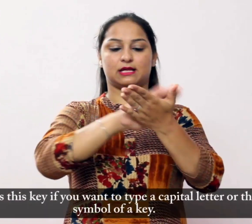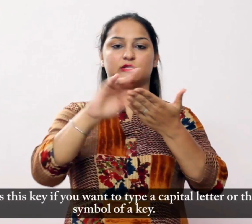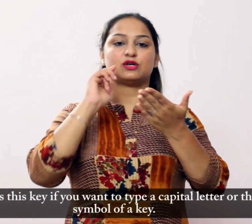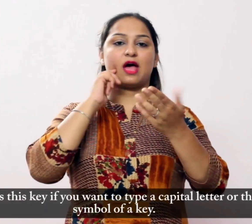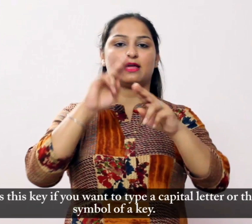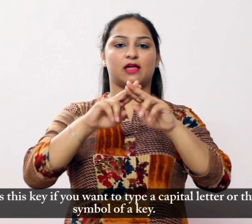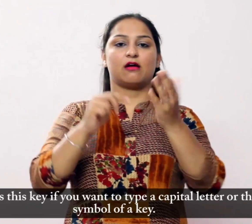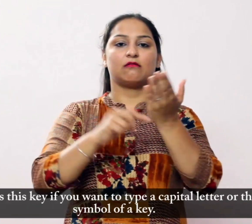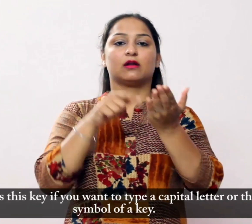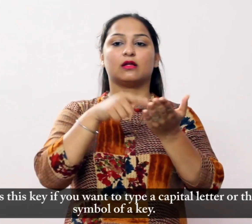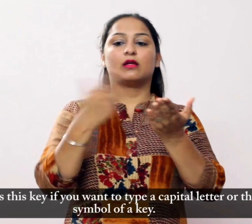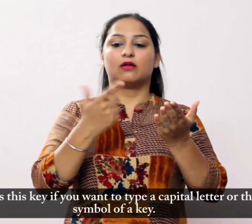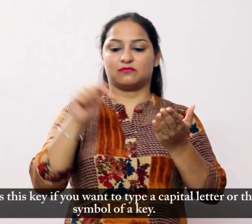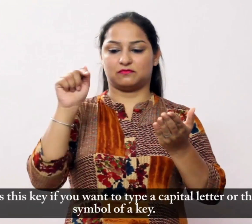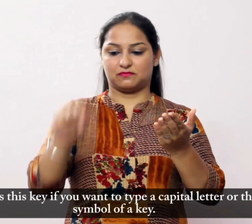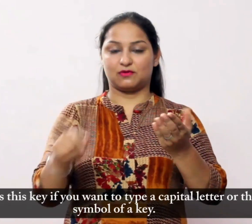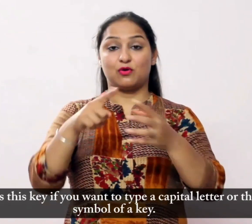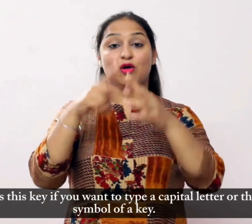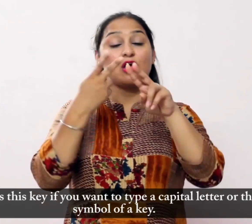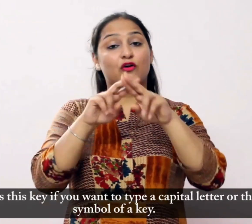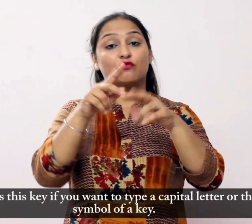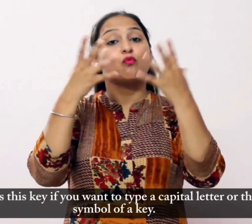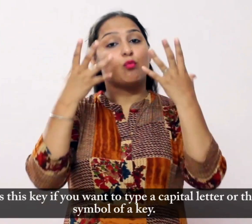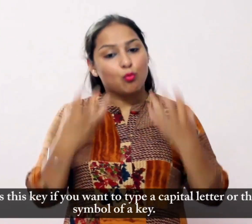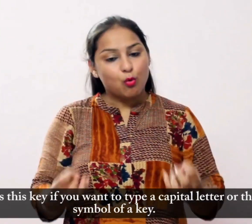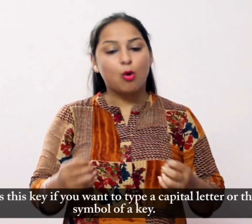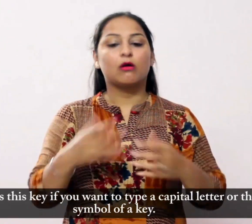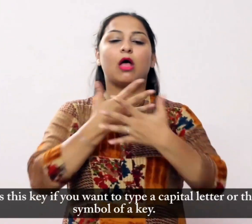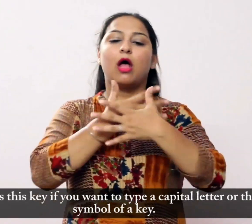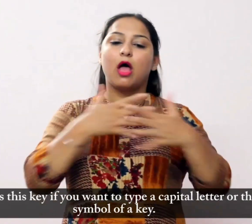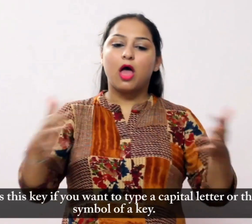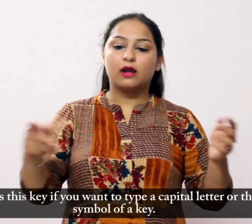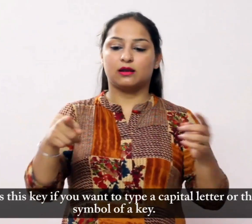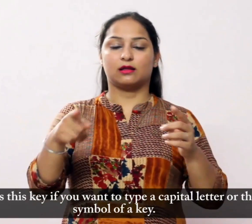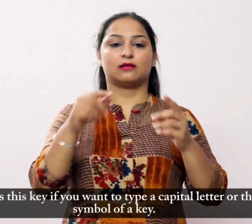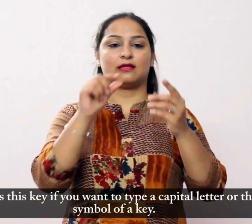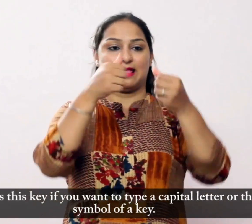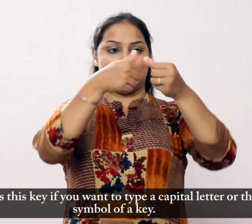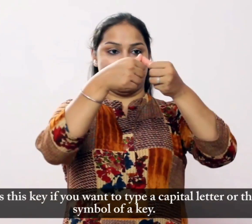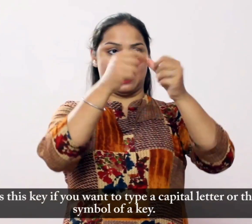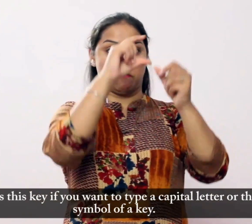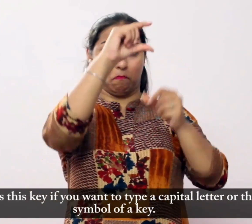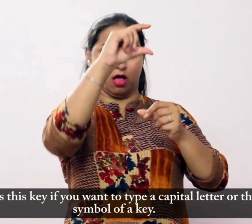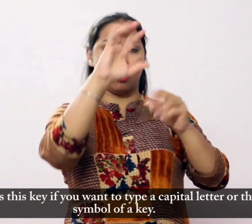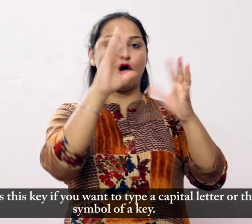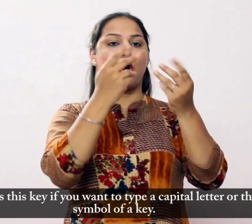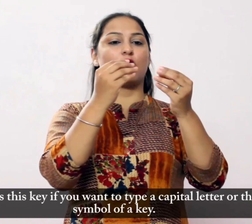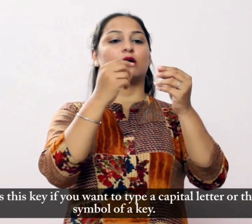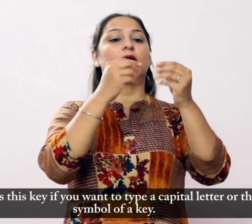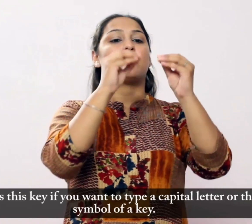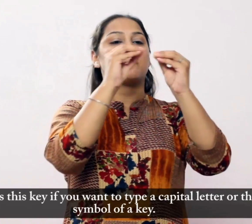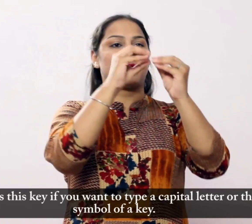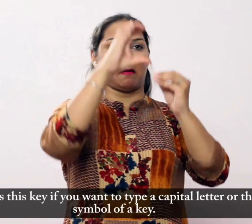Shift. Press this key if you want to type a capital letter or the upper symbol of a key.